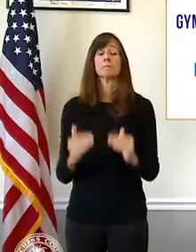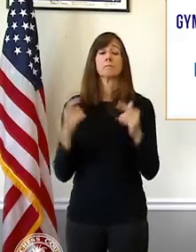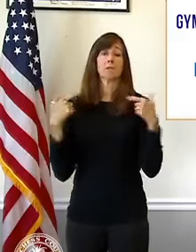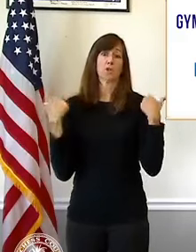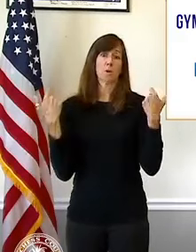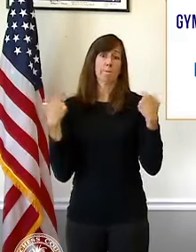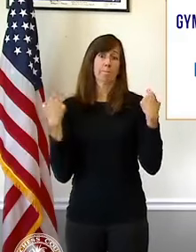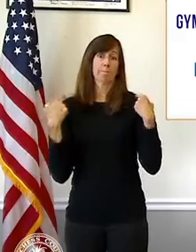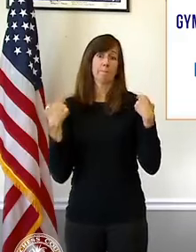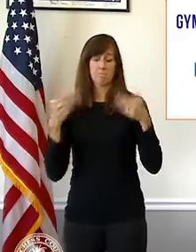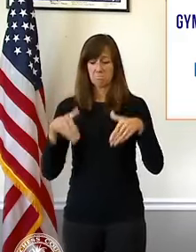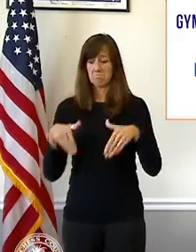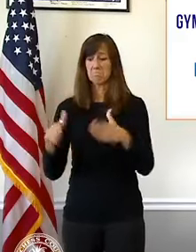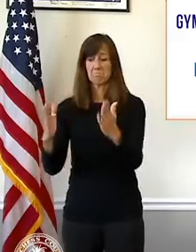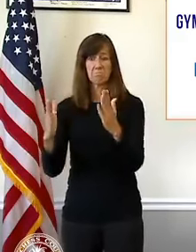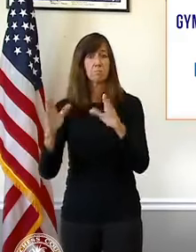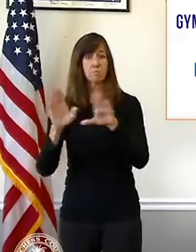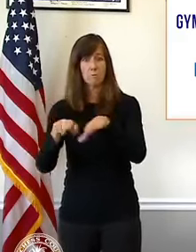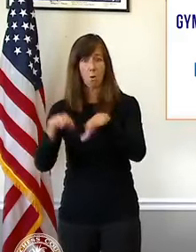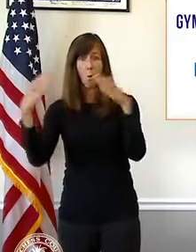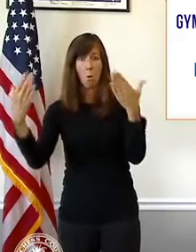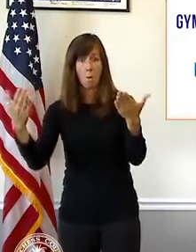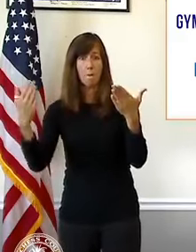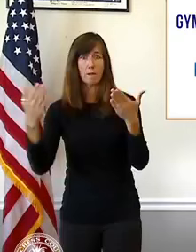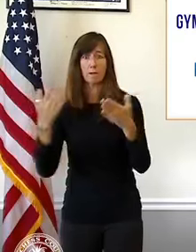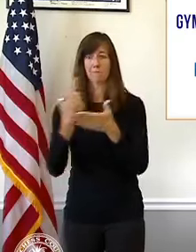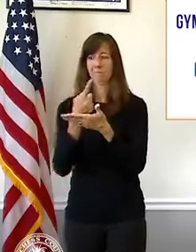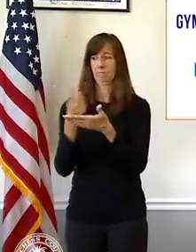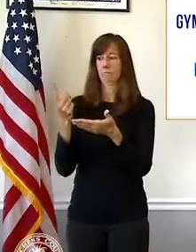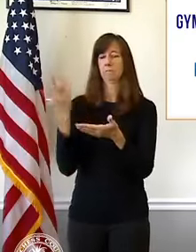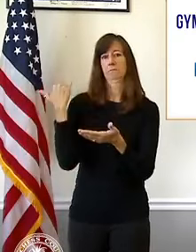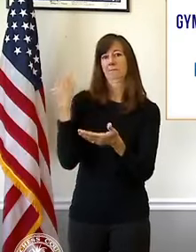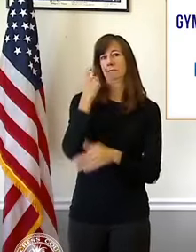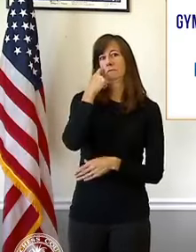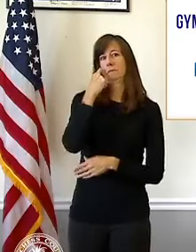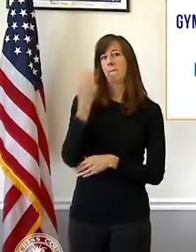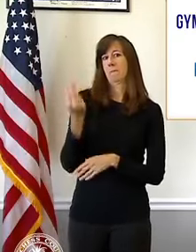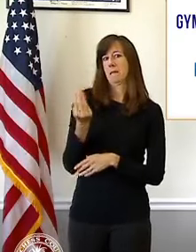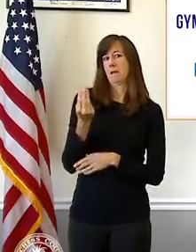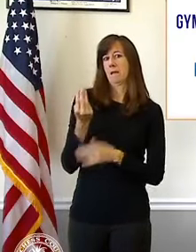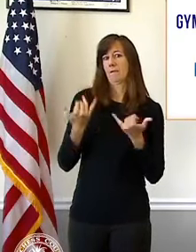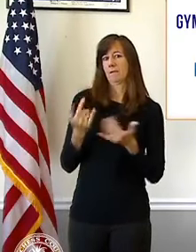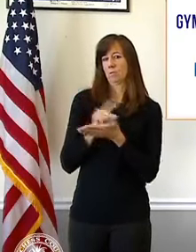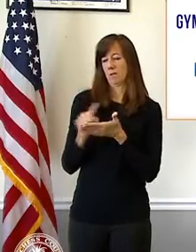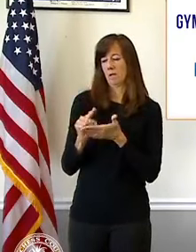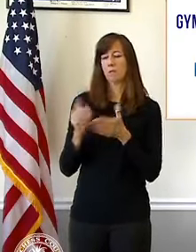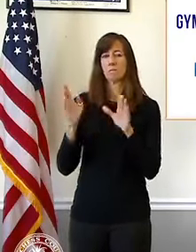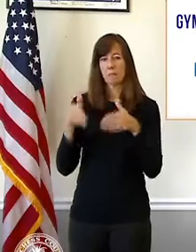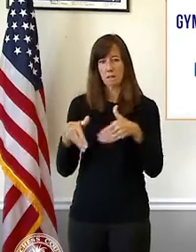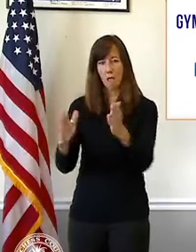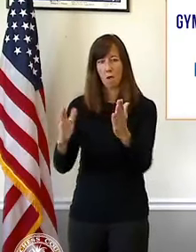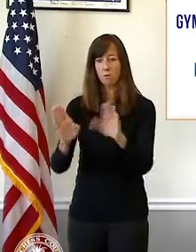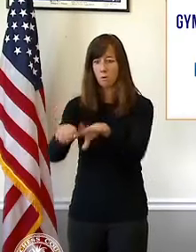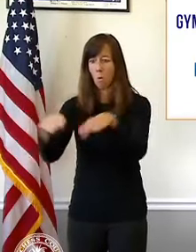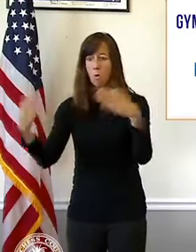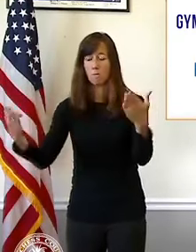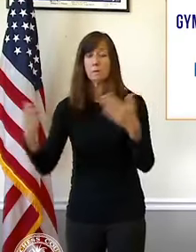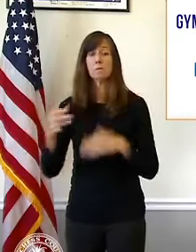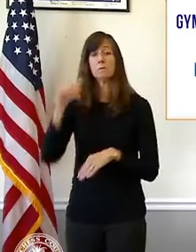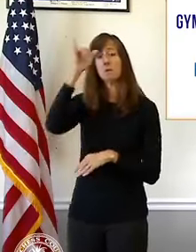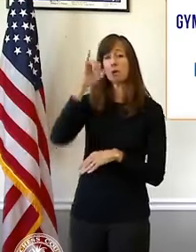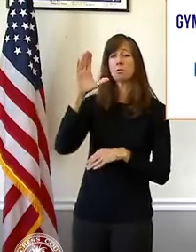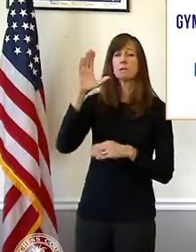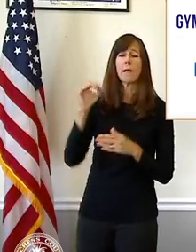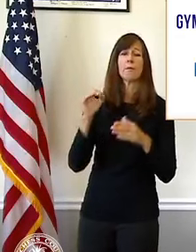of the restrictions on gyms. They could open as of Monday of this week. Dutchess County assembled a response